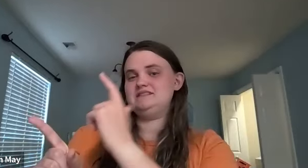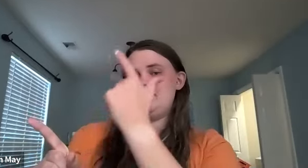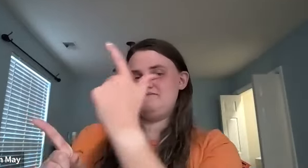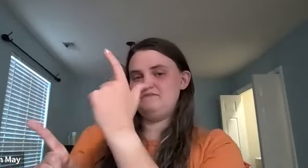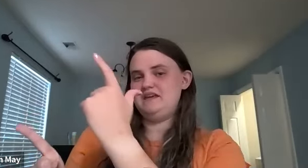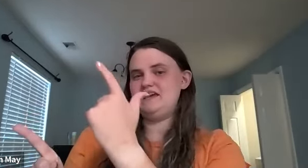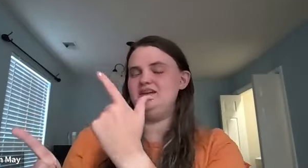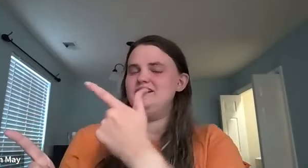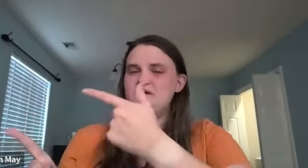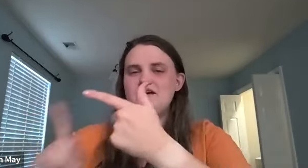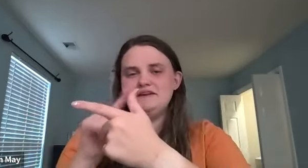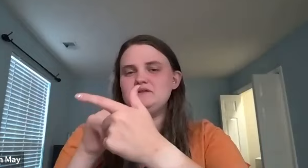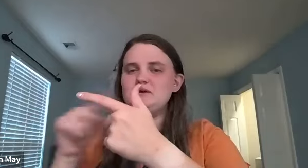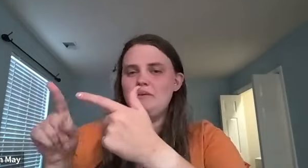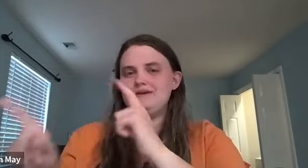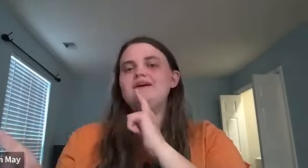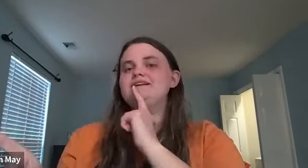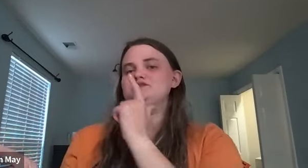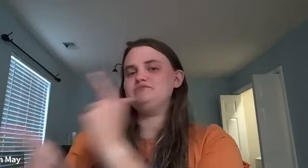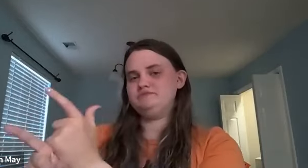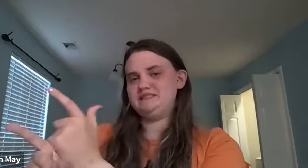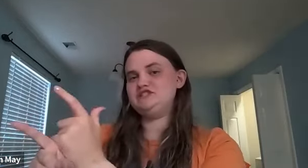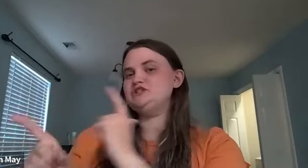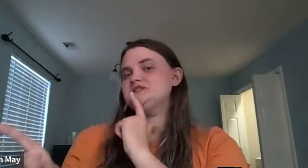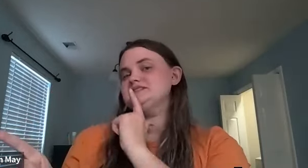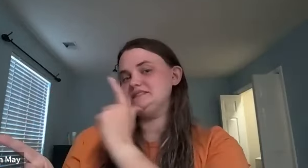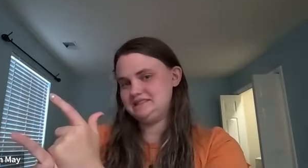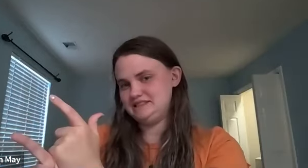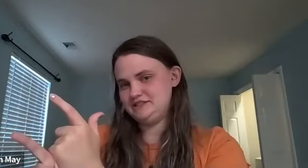That again, you have like your little water gun, just sister,